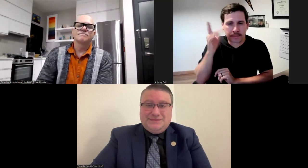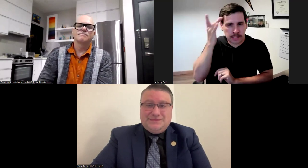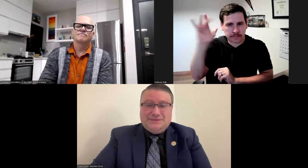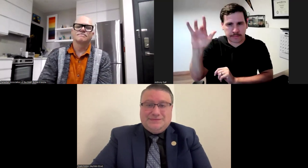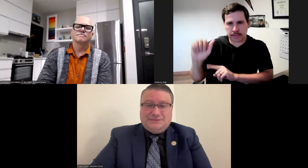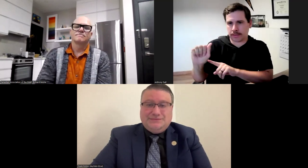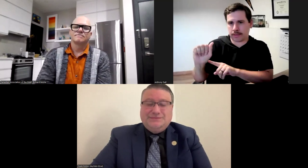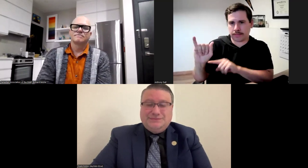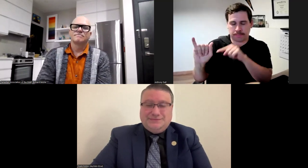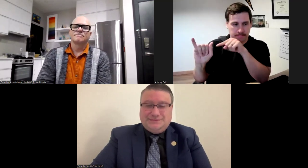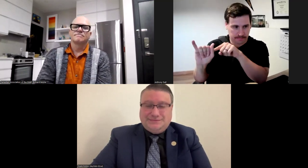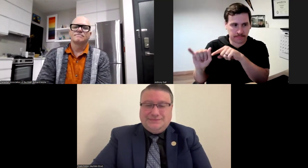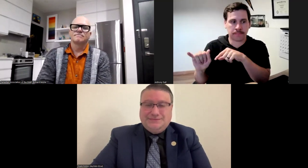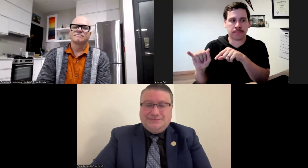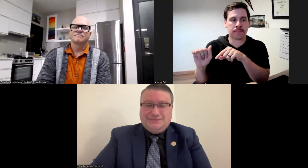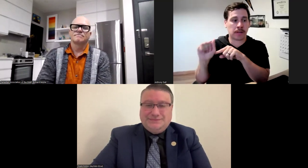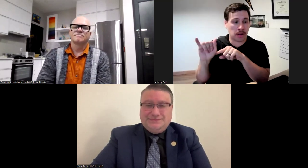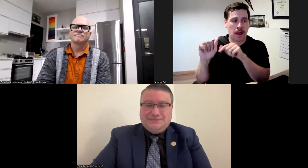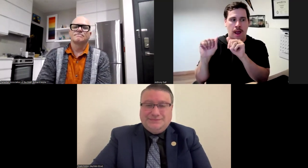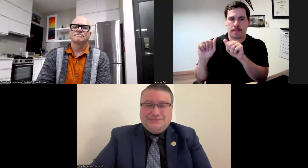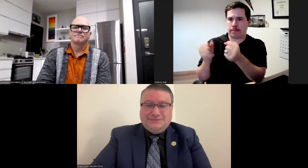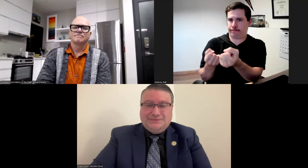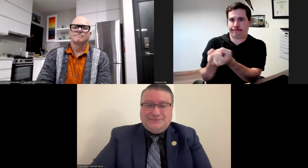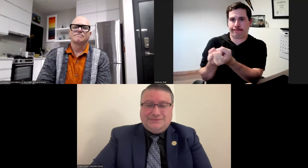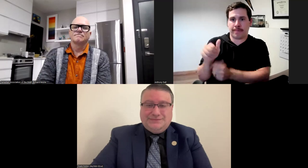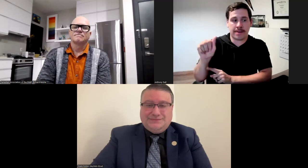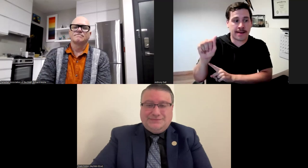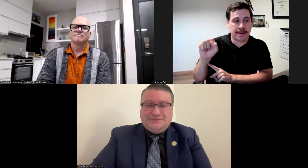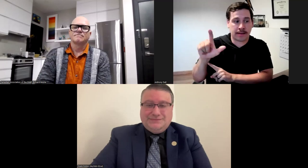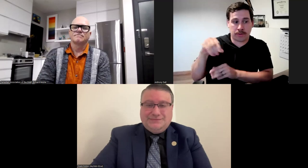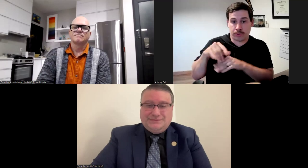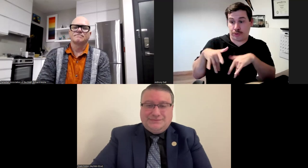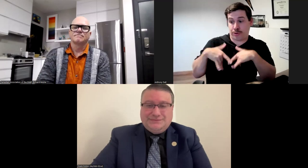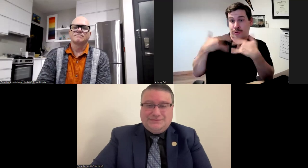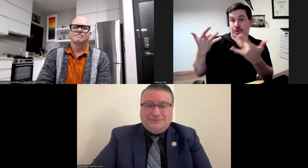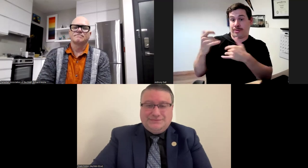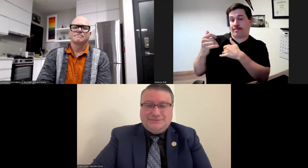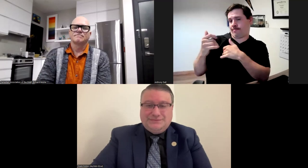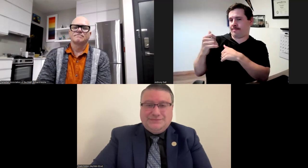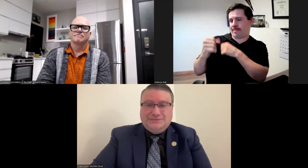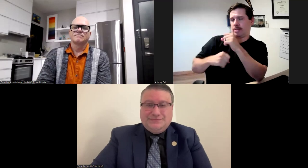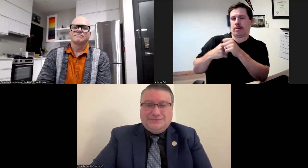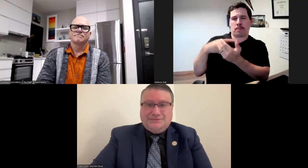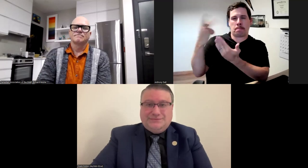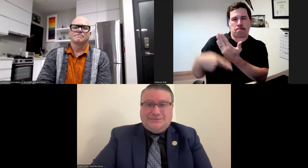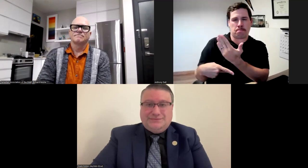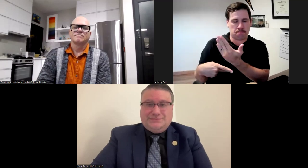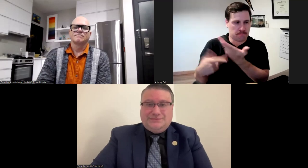I'm assuming, Annie, that you mean artificial intelligence by that, that artificial intelligence may be able to support ASL